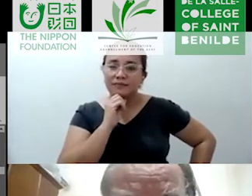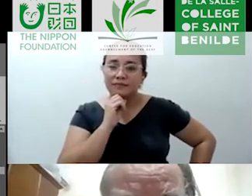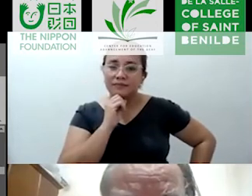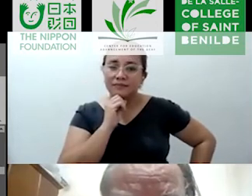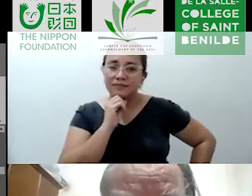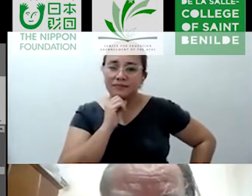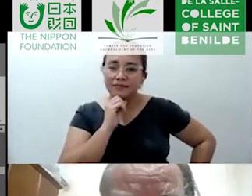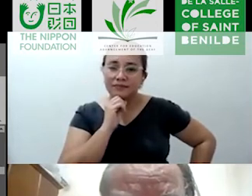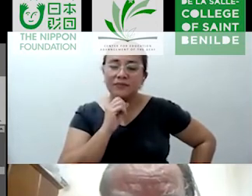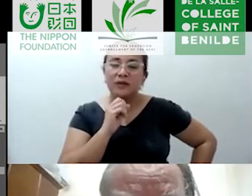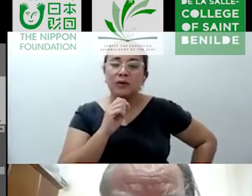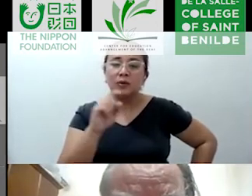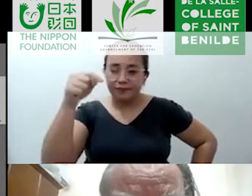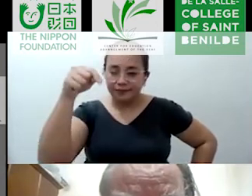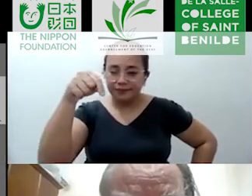is go down,